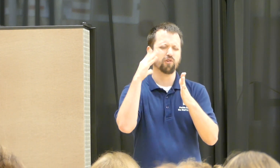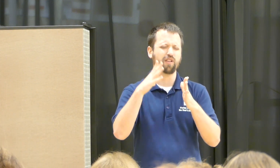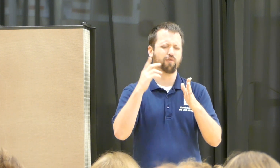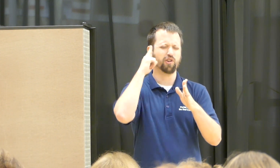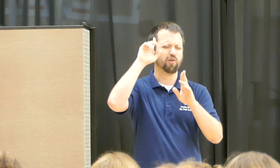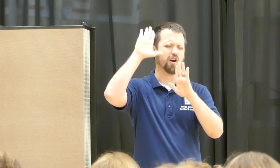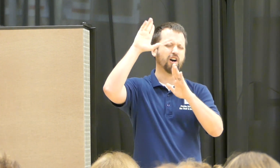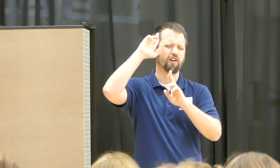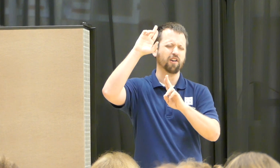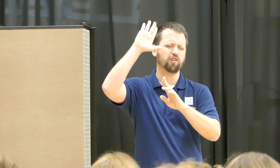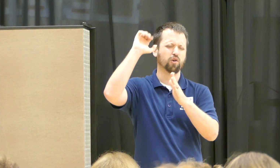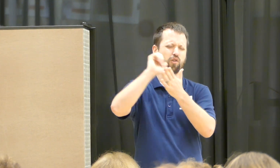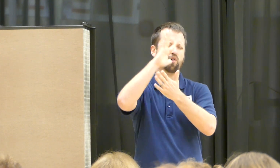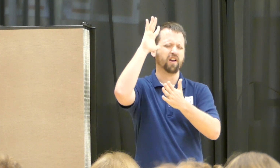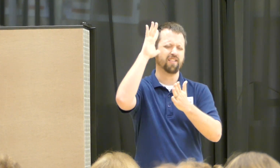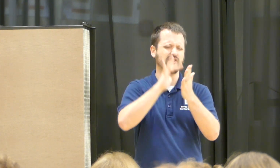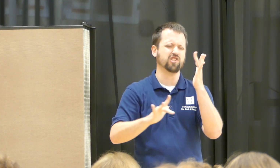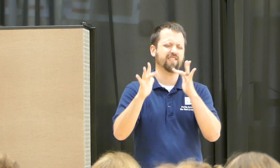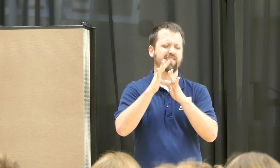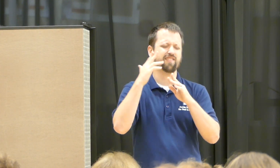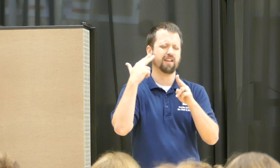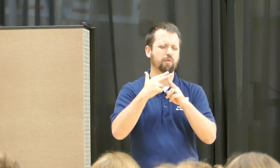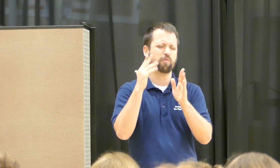students for your honor, your glory. In Jesus' name we pray.